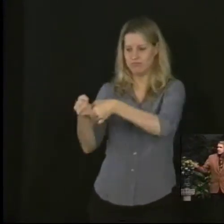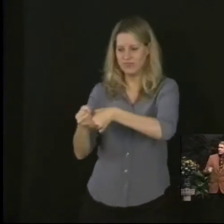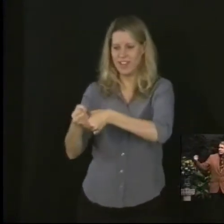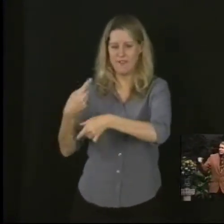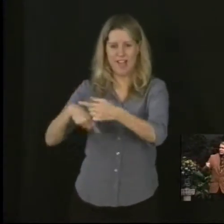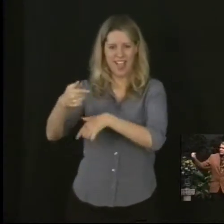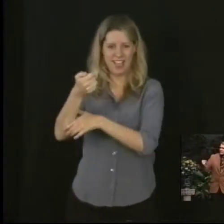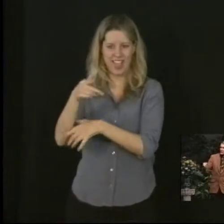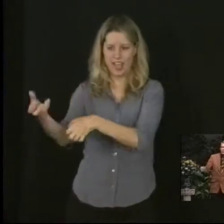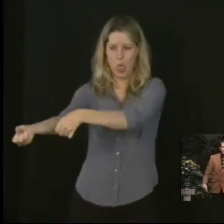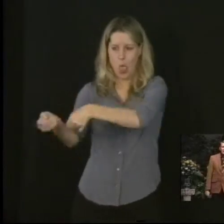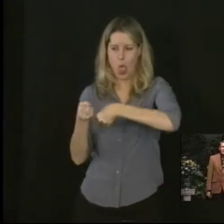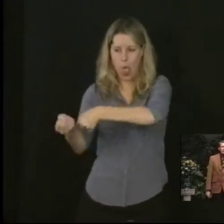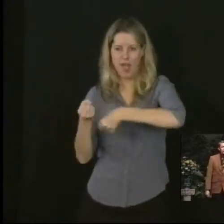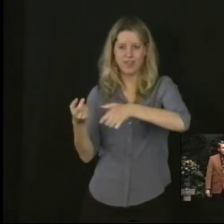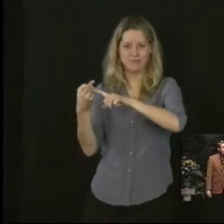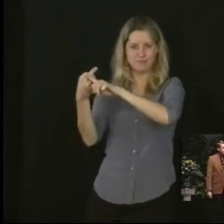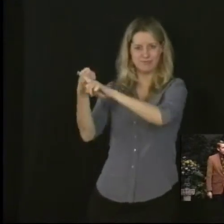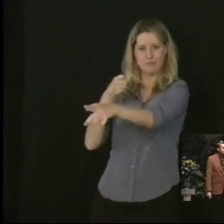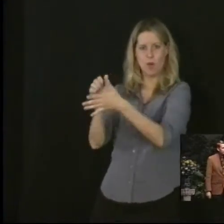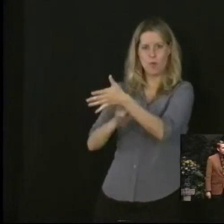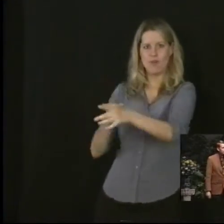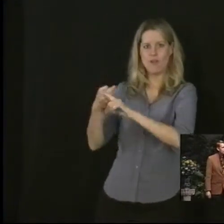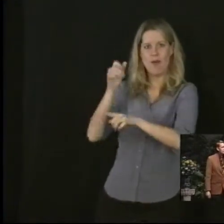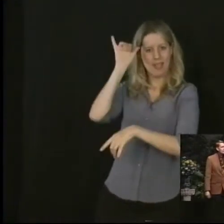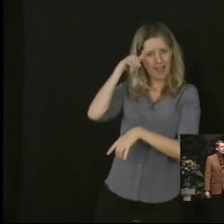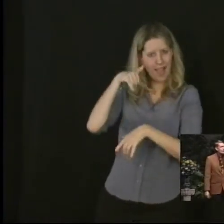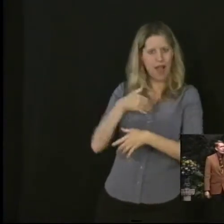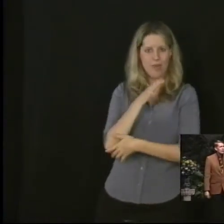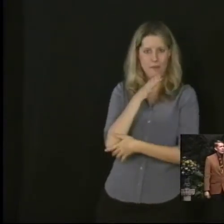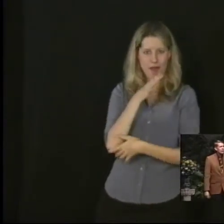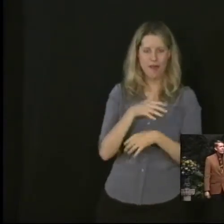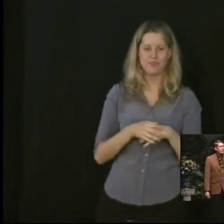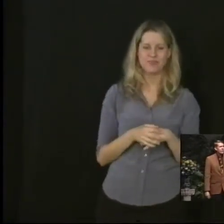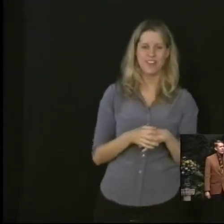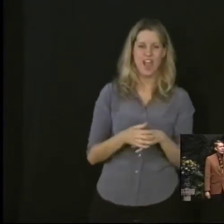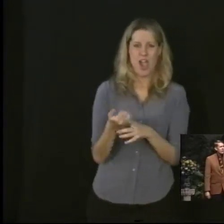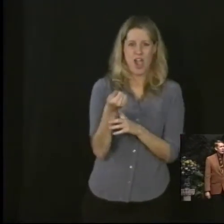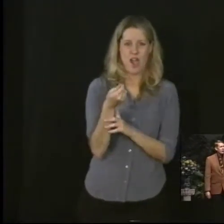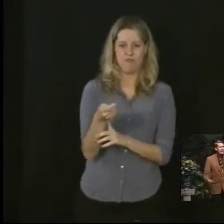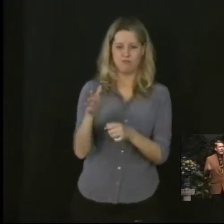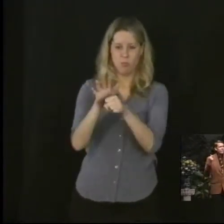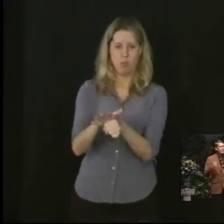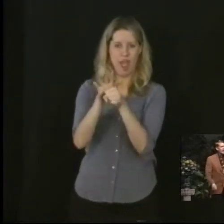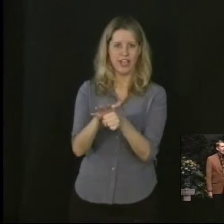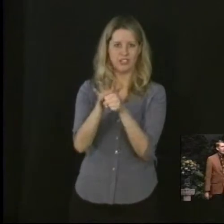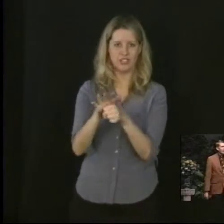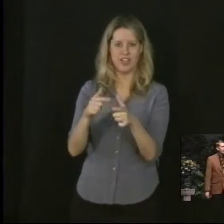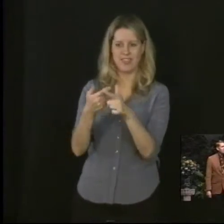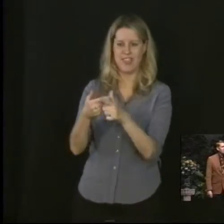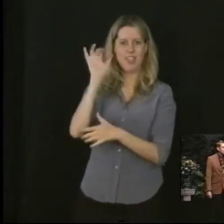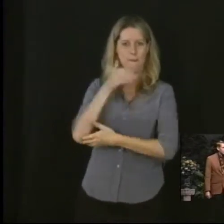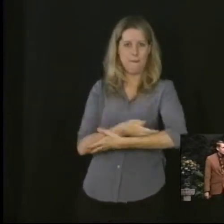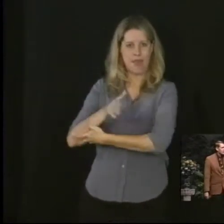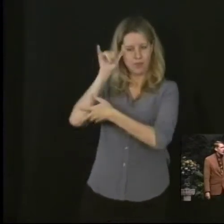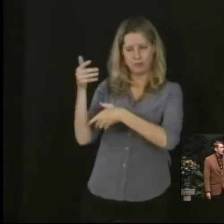and jack the calf out of the cow. You get a few tons of pressure on there, that calf comes right out, no